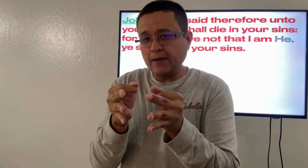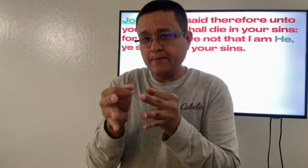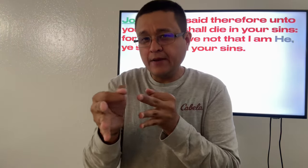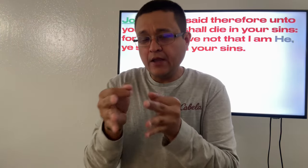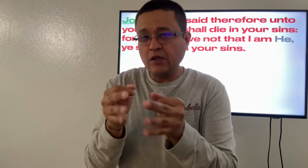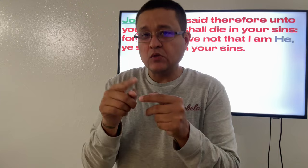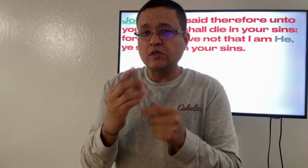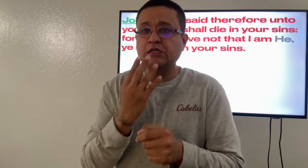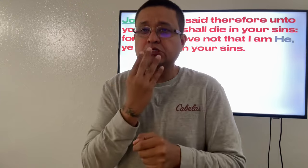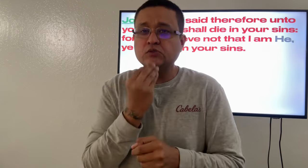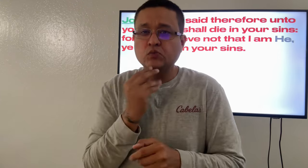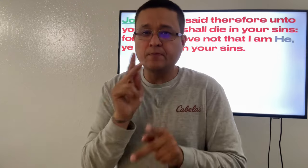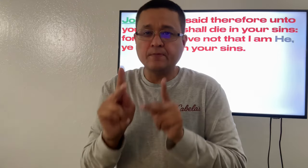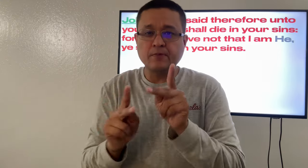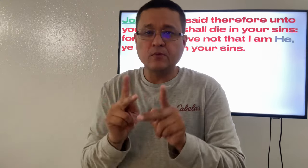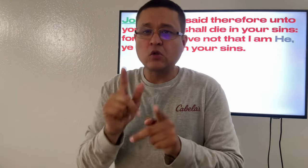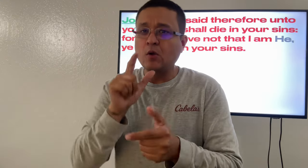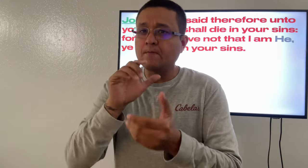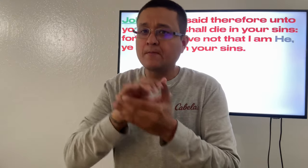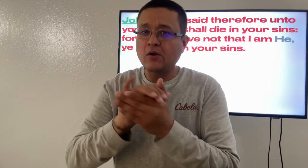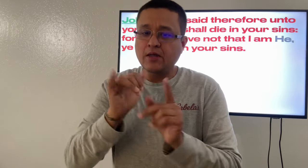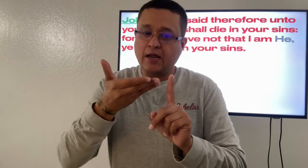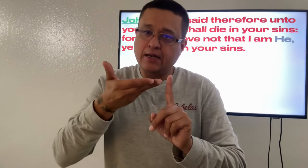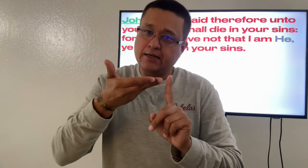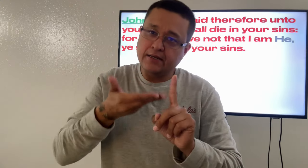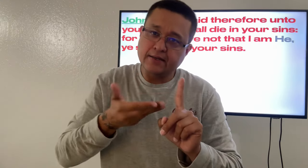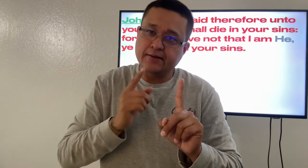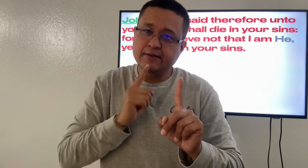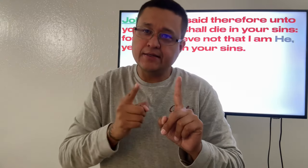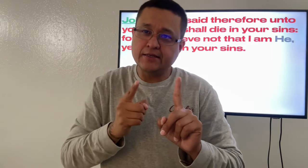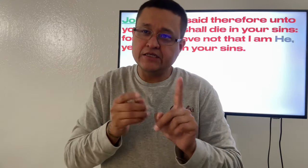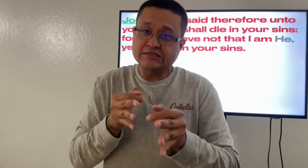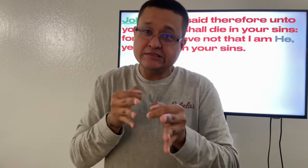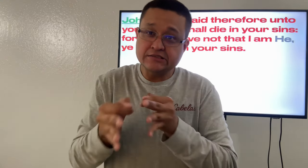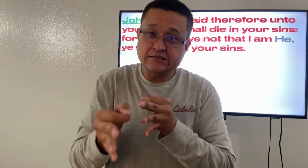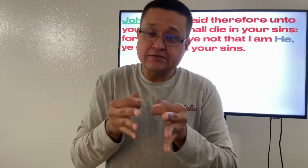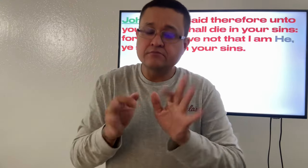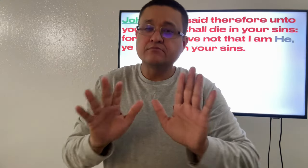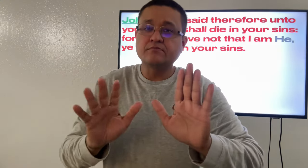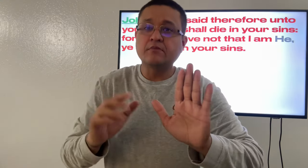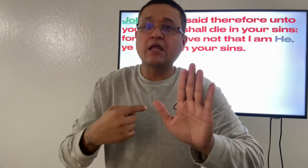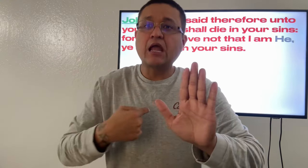He's trying to explain to the Jewish people that do not believe he is Messiah.